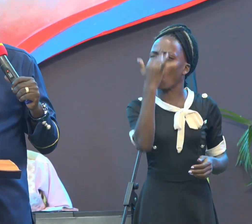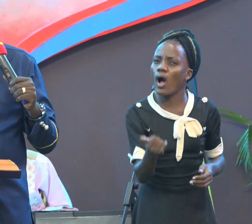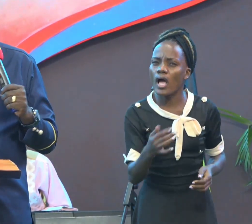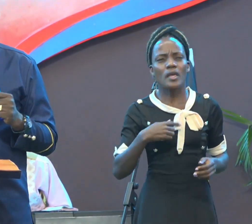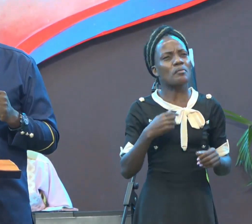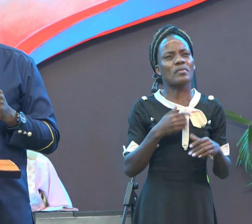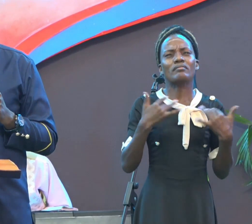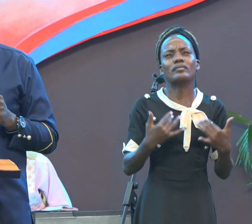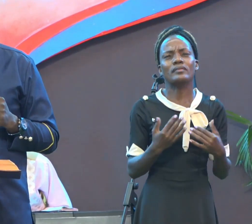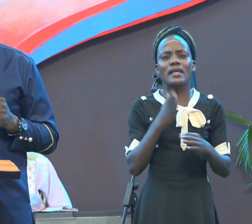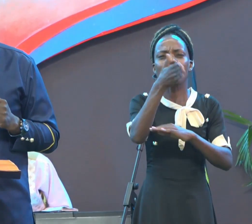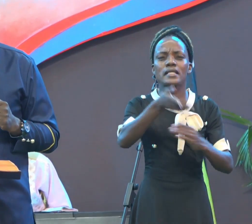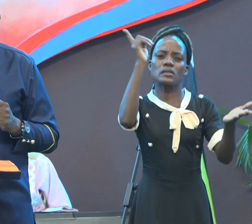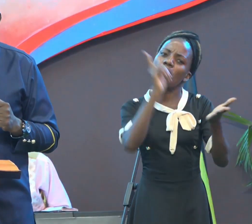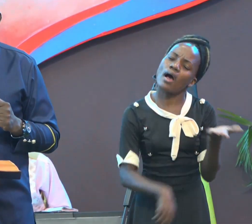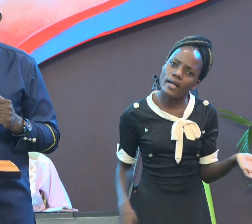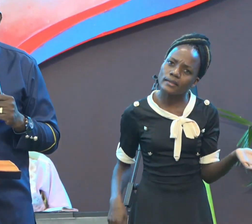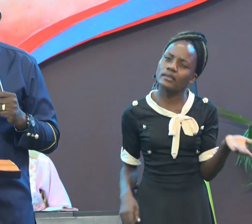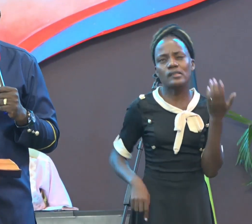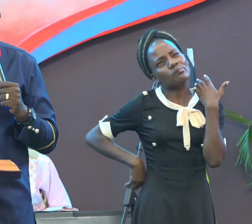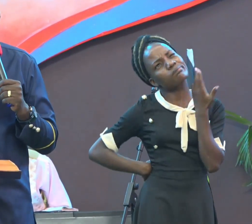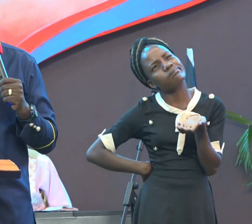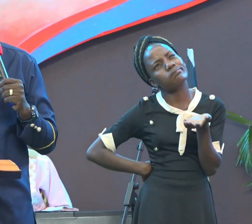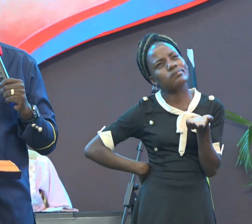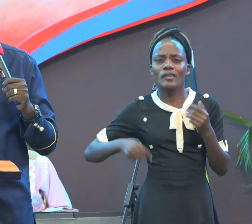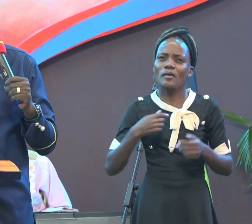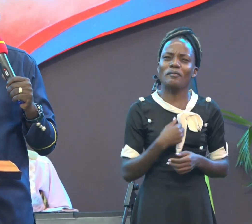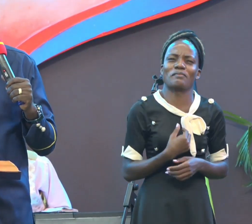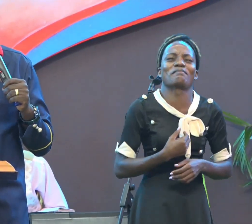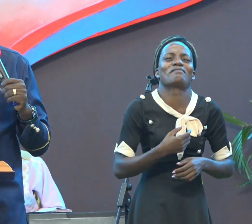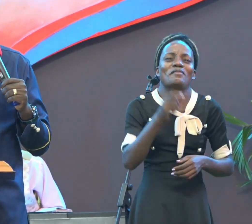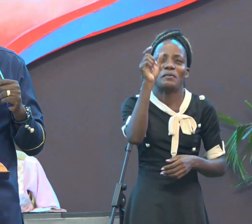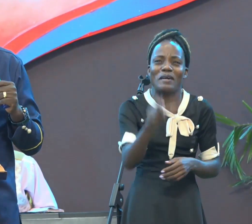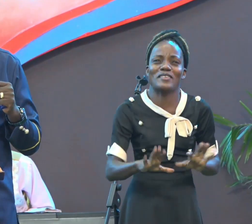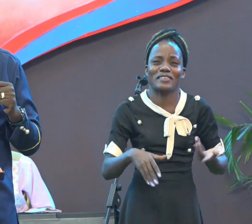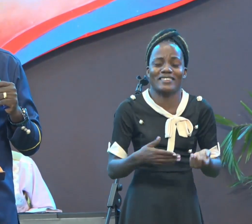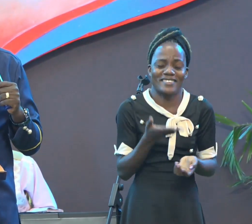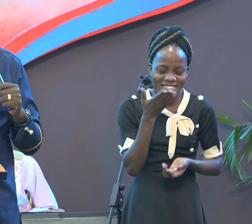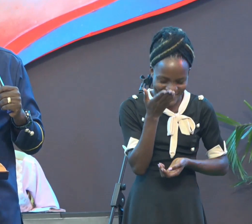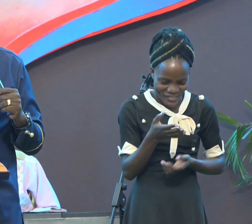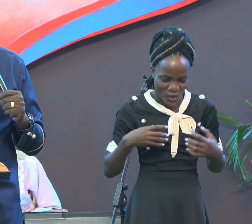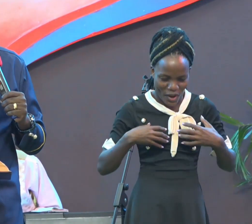awo, oba ndi biki? Ndi muntu, ndi kikere, ndi kima kiki?